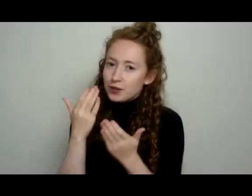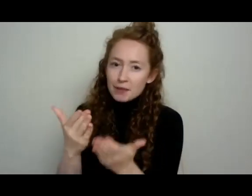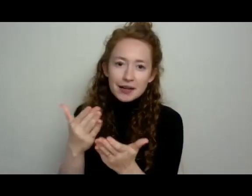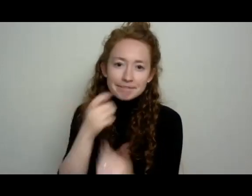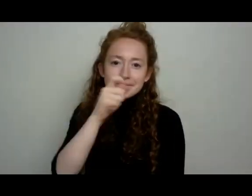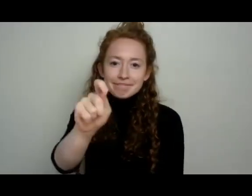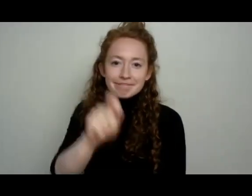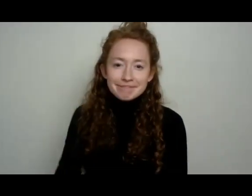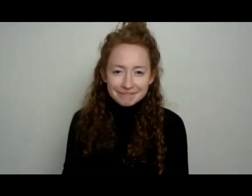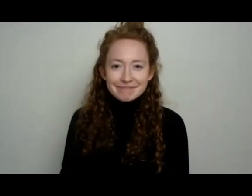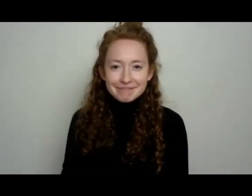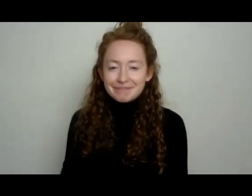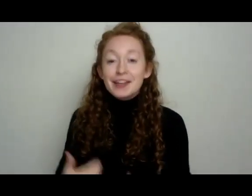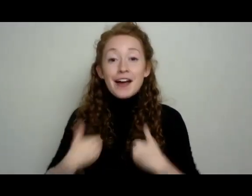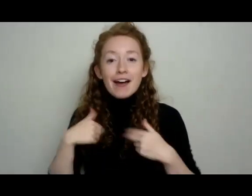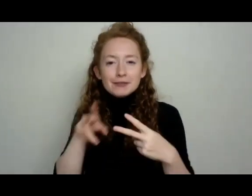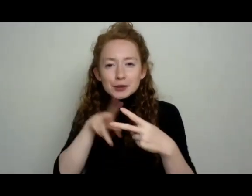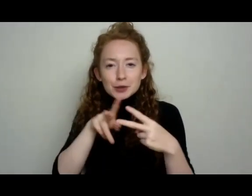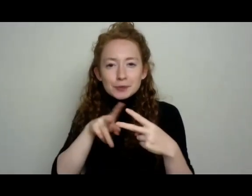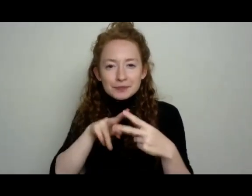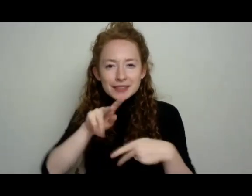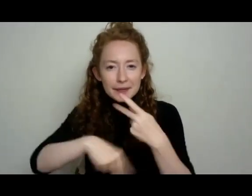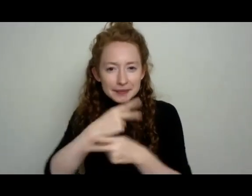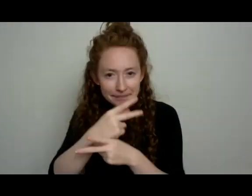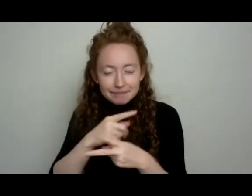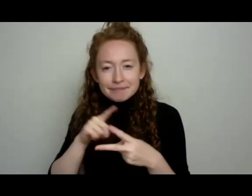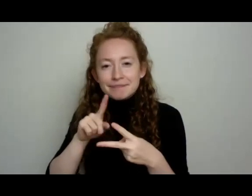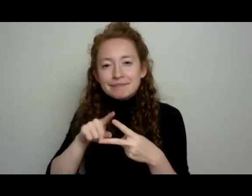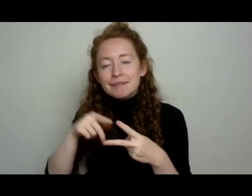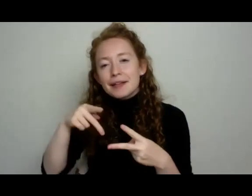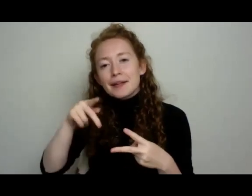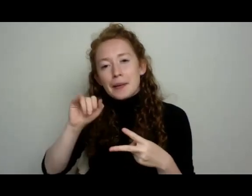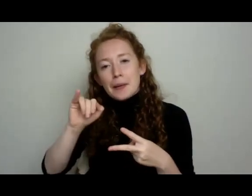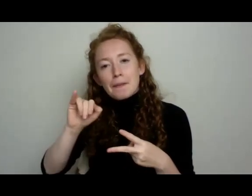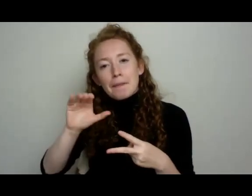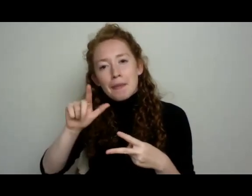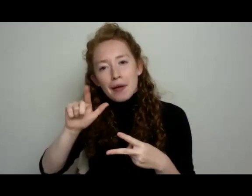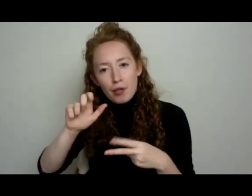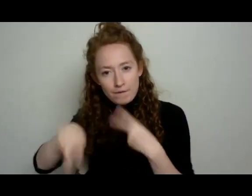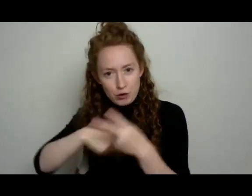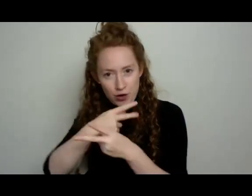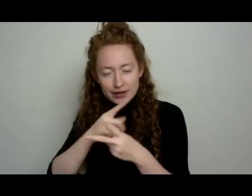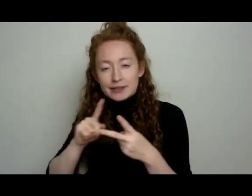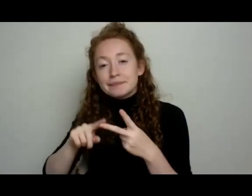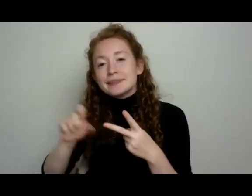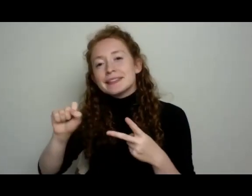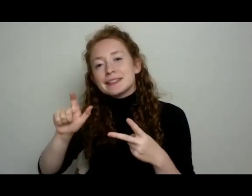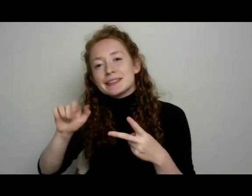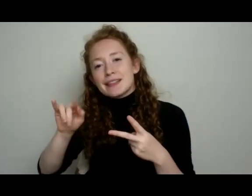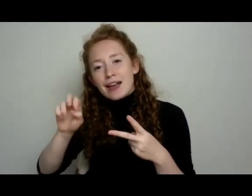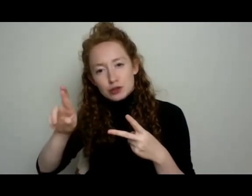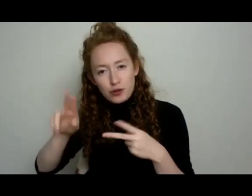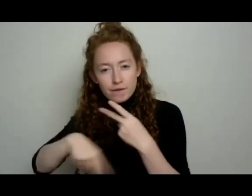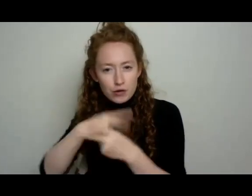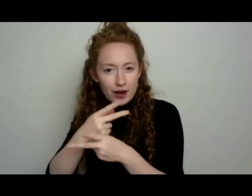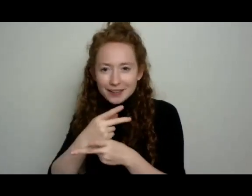containers. We have two bush varieties, one that's a little lovely pickler, one that's a slicer. And so that just makes